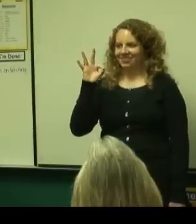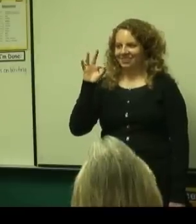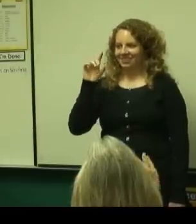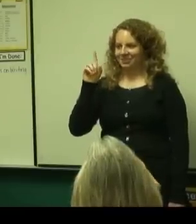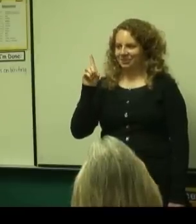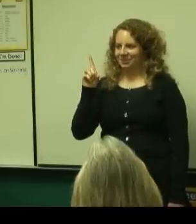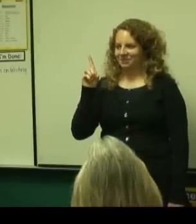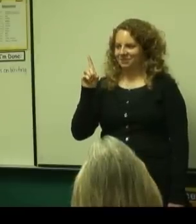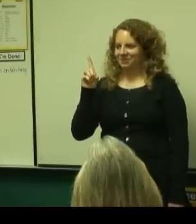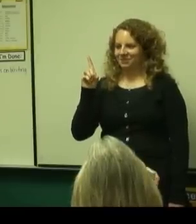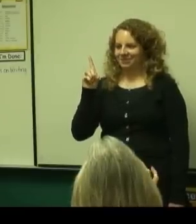91,